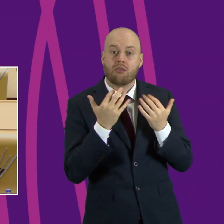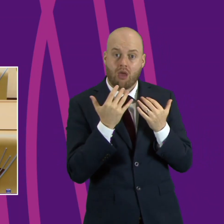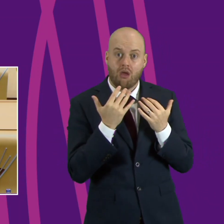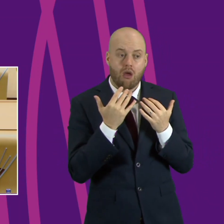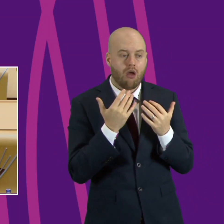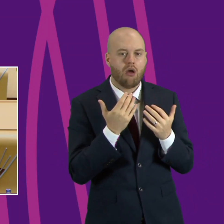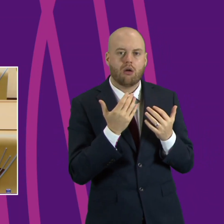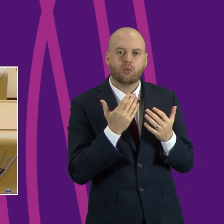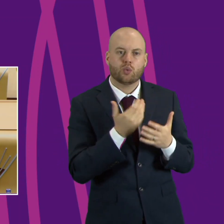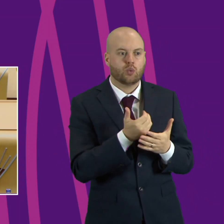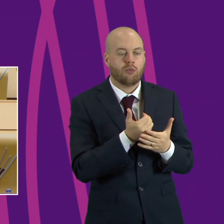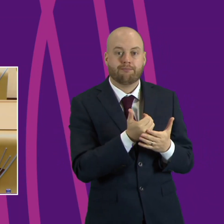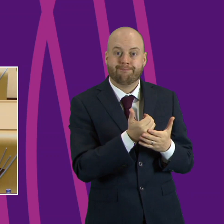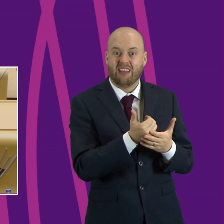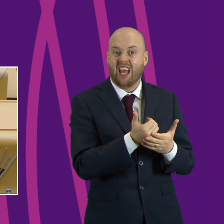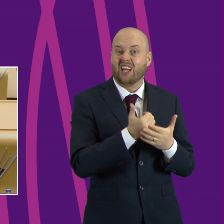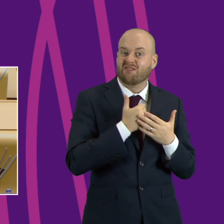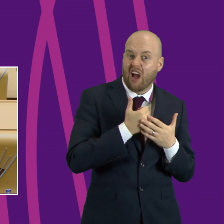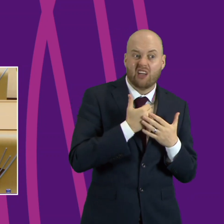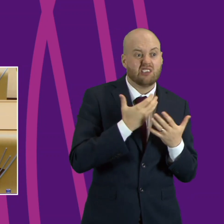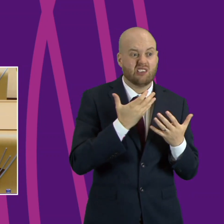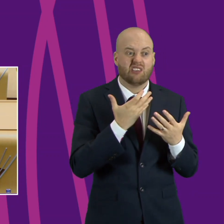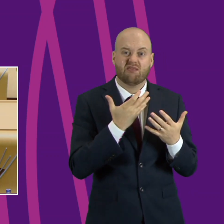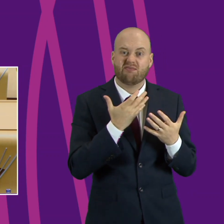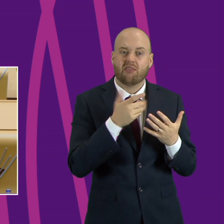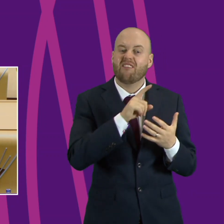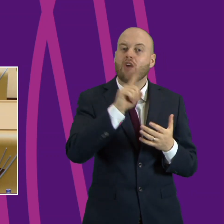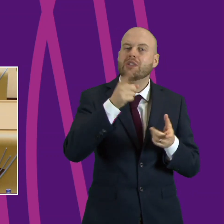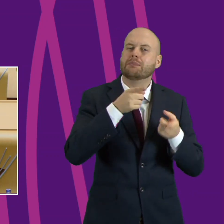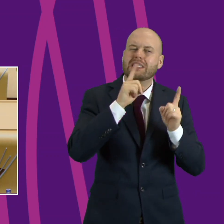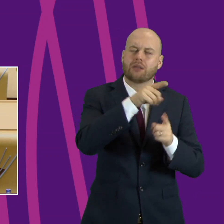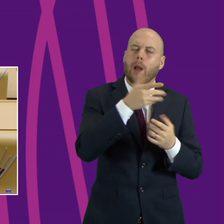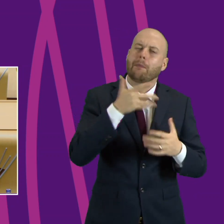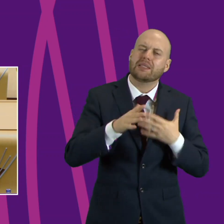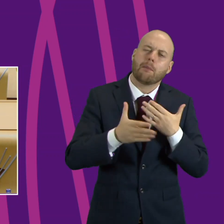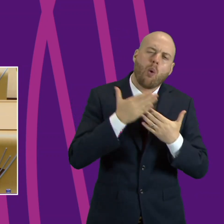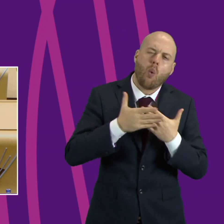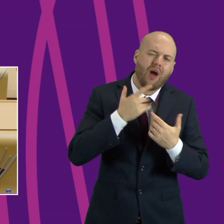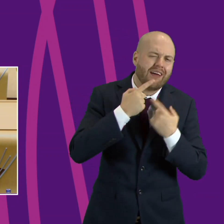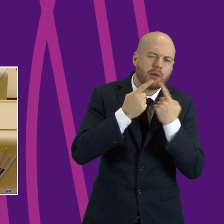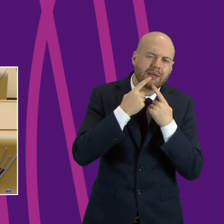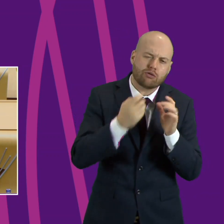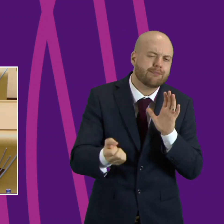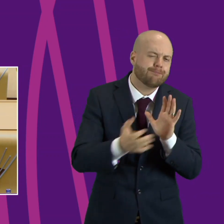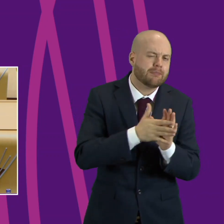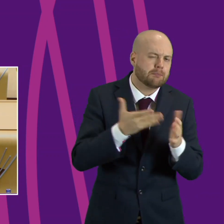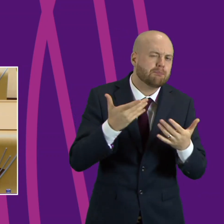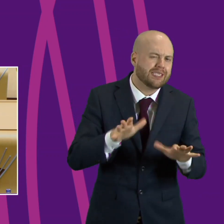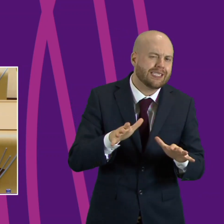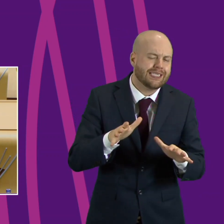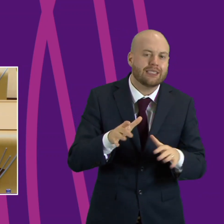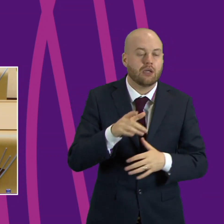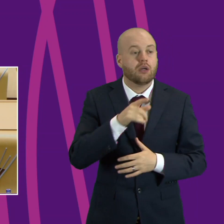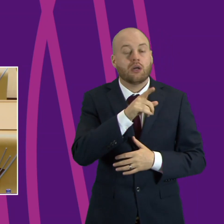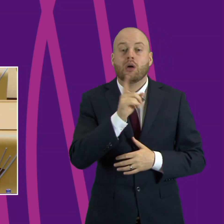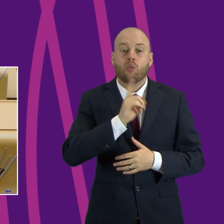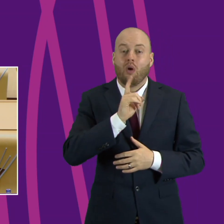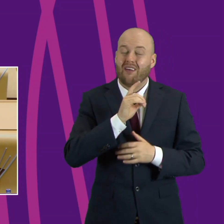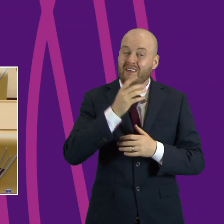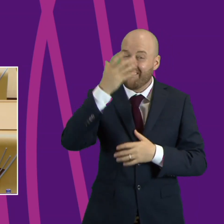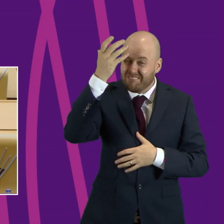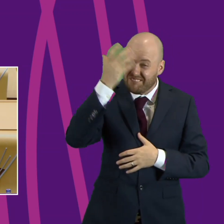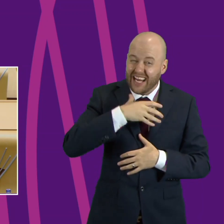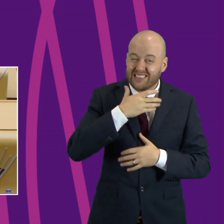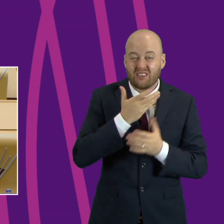the advice that the First Minister set out and is now widely available is the right thing to do. And that is the use of face coverings. Very